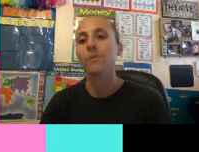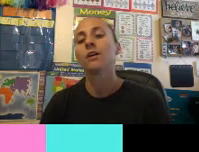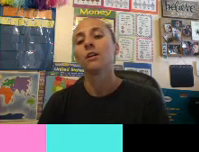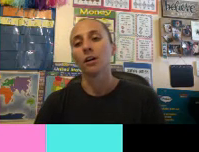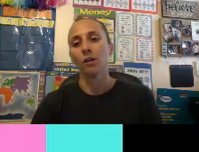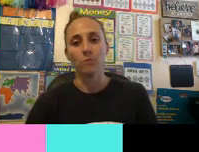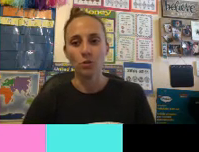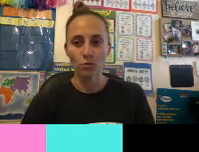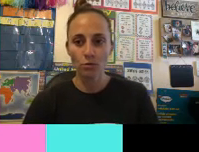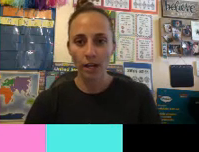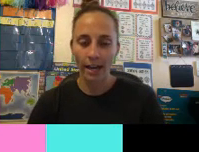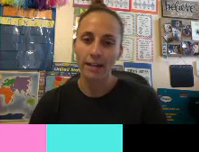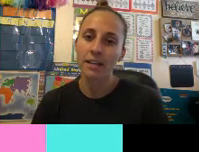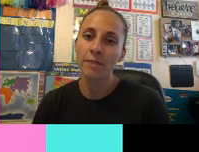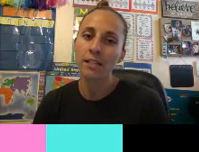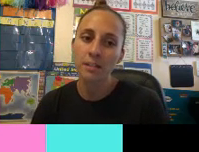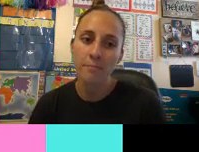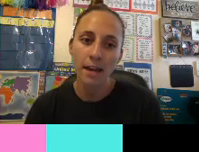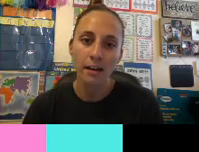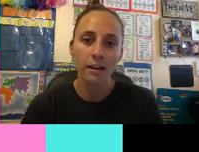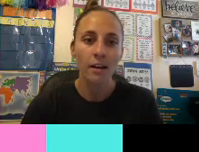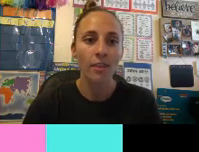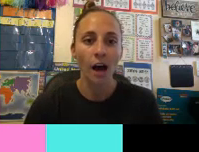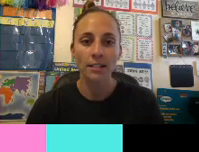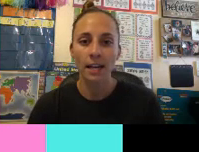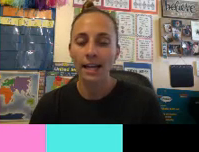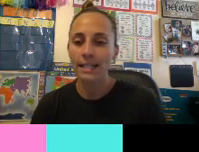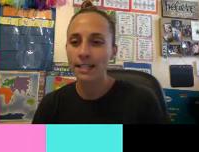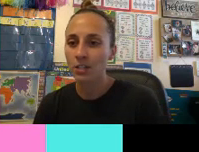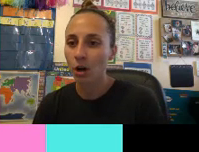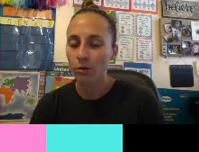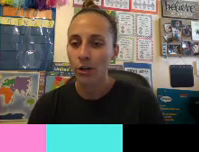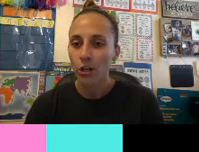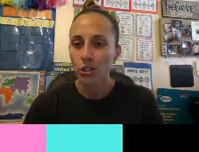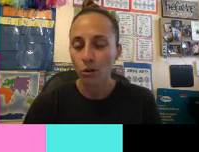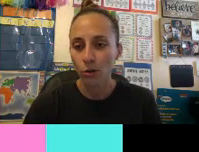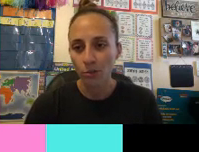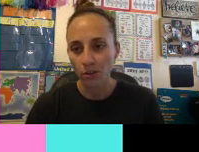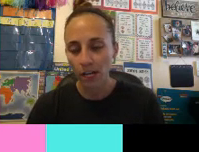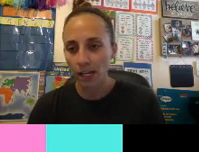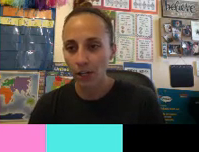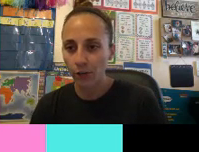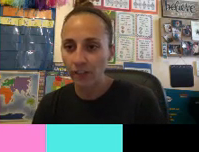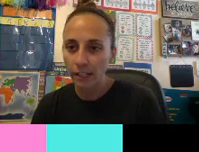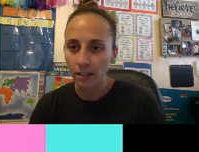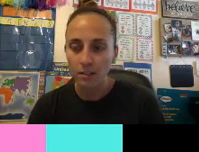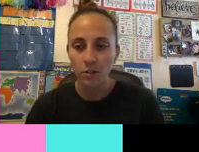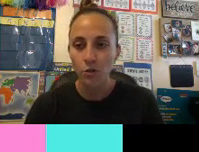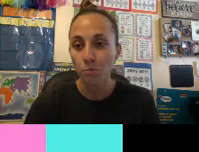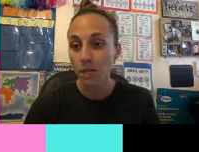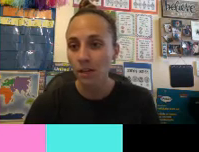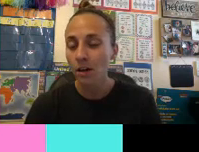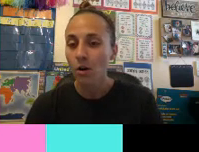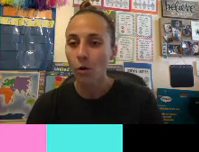time. Communicate. It means to make thoughts and ideas known. So communicating your feelings